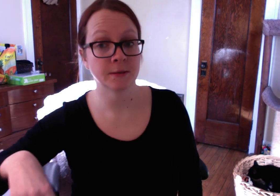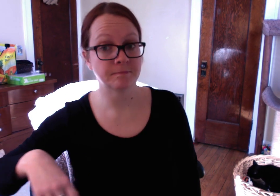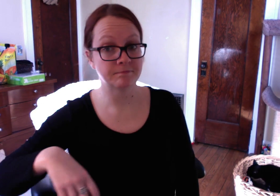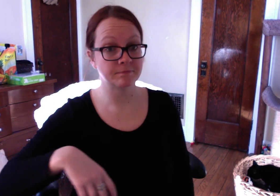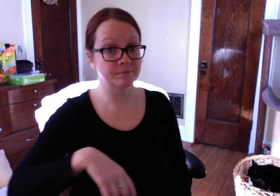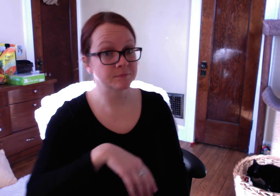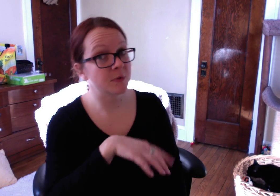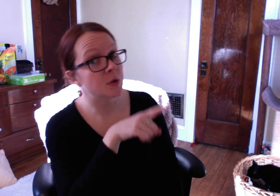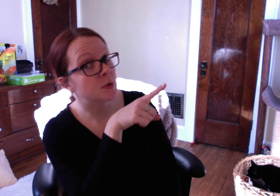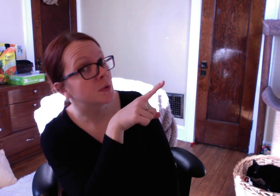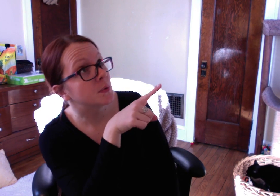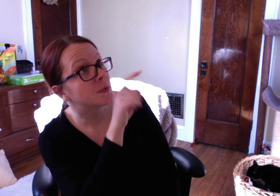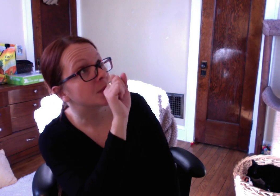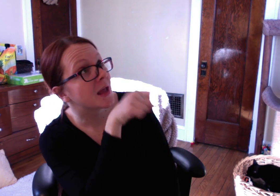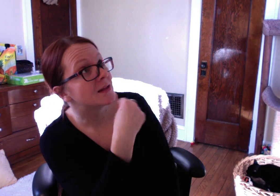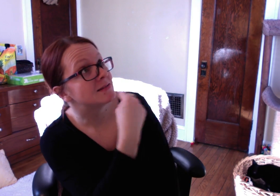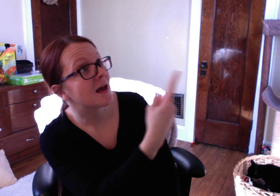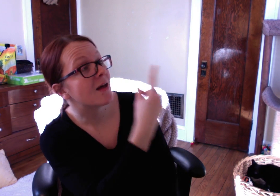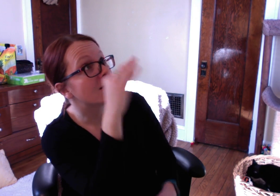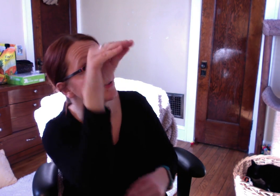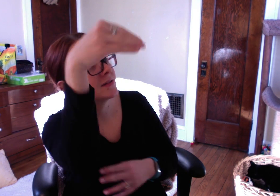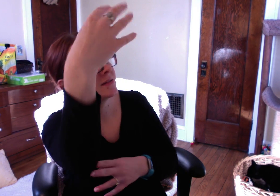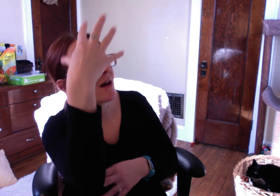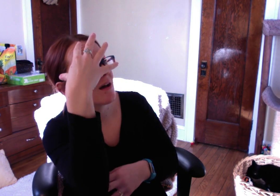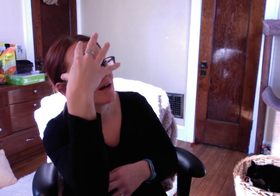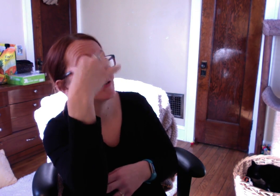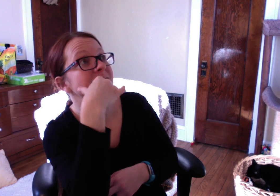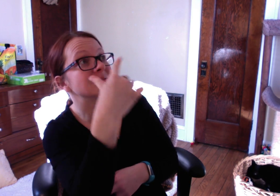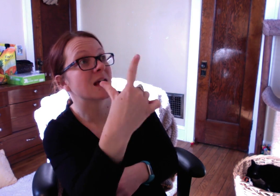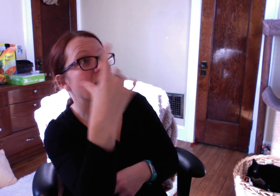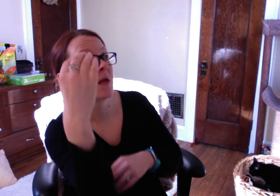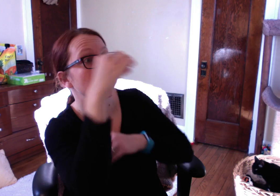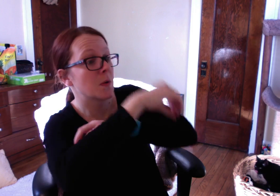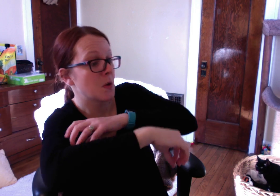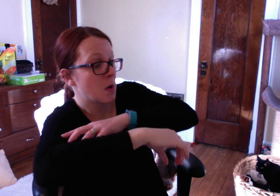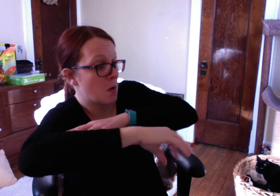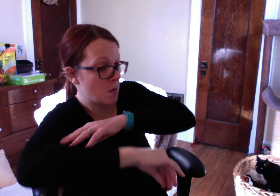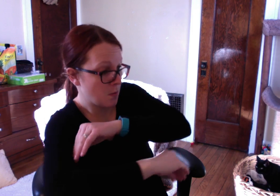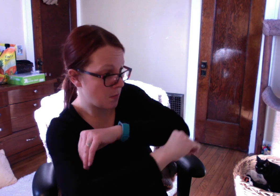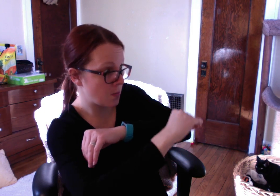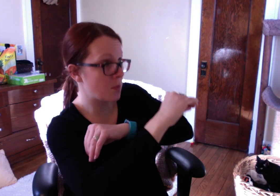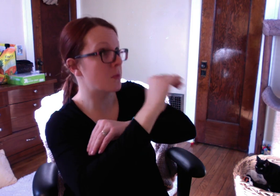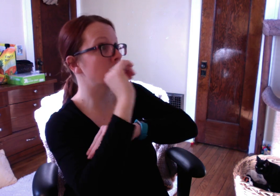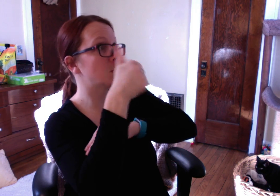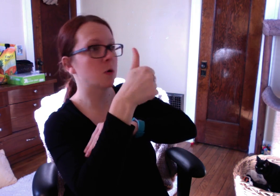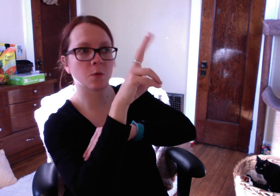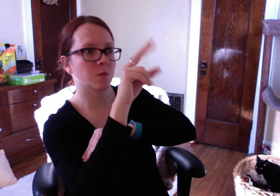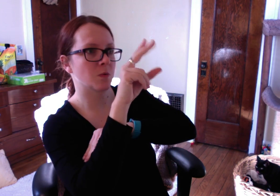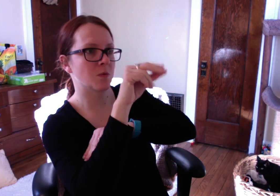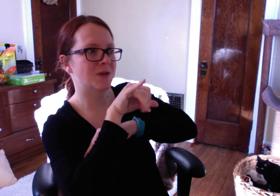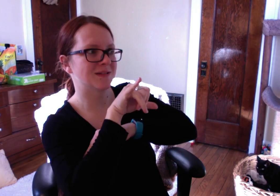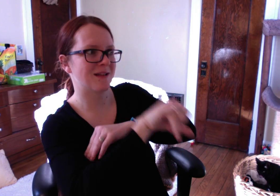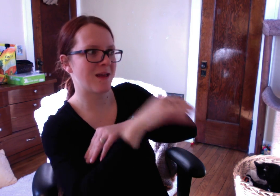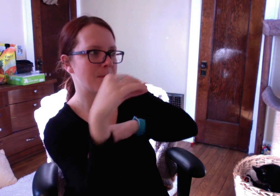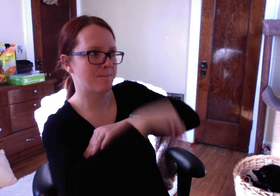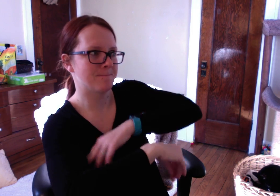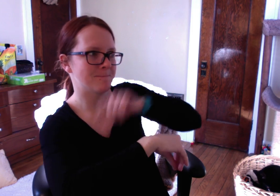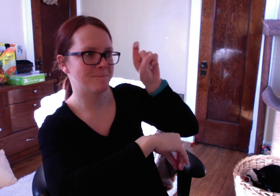Can you tell the sun not to rise tomorrow morning? Brown Squirrel asked.